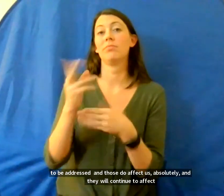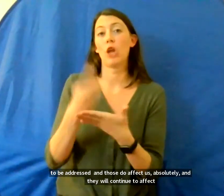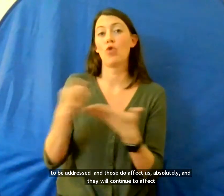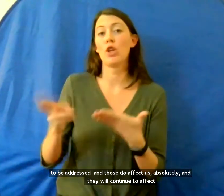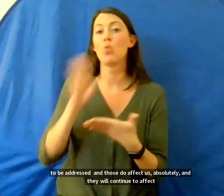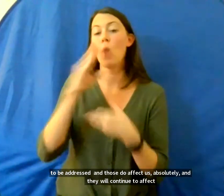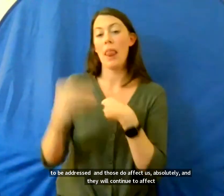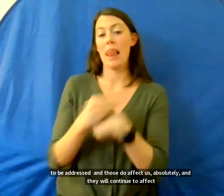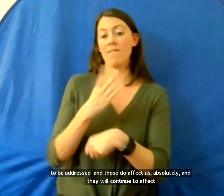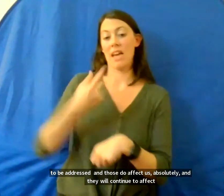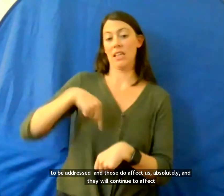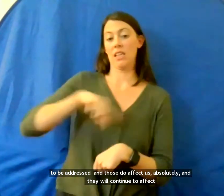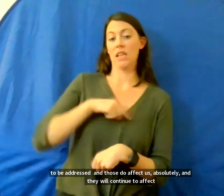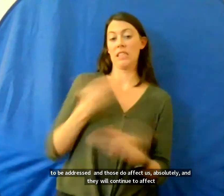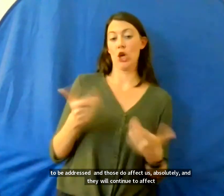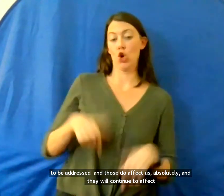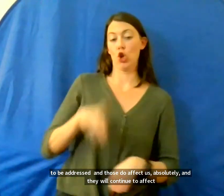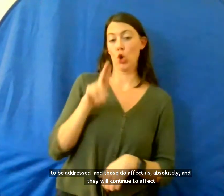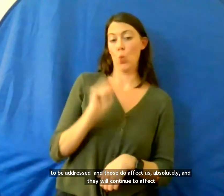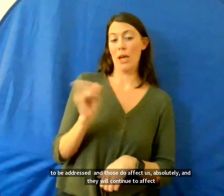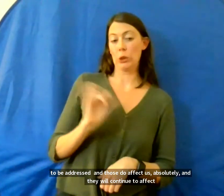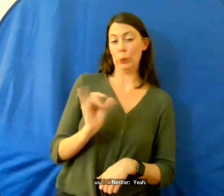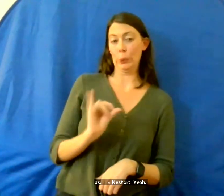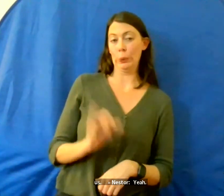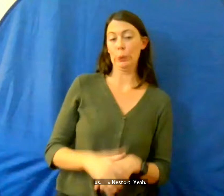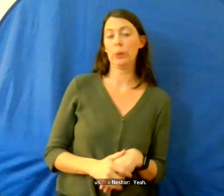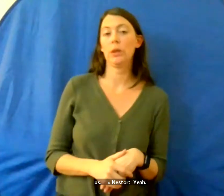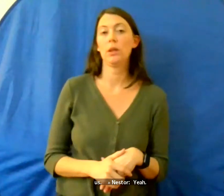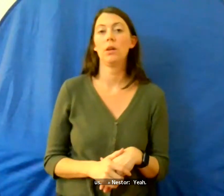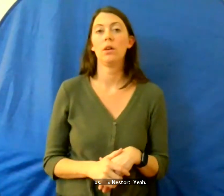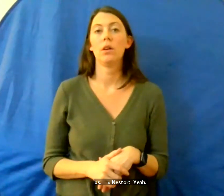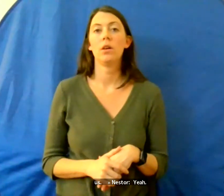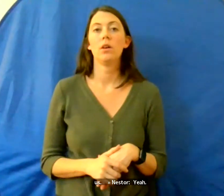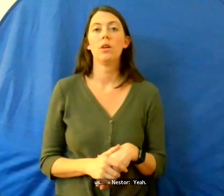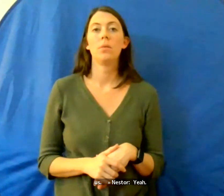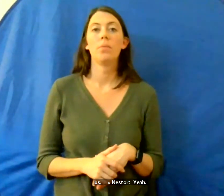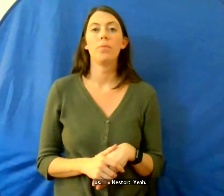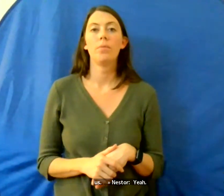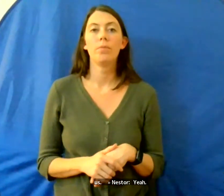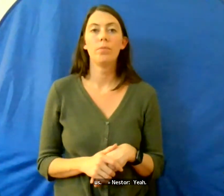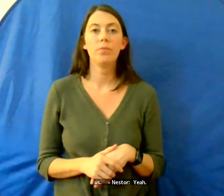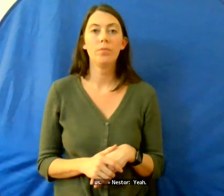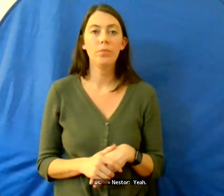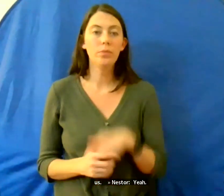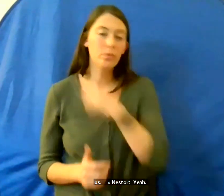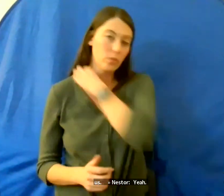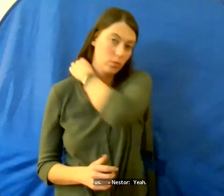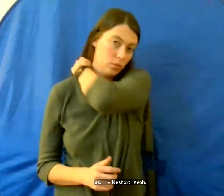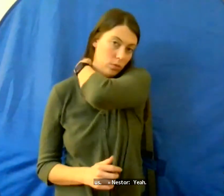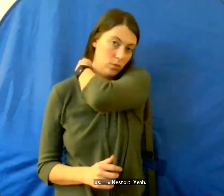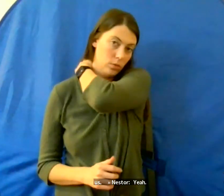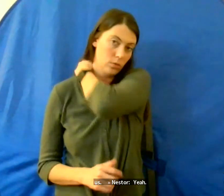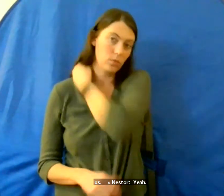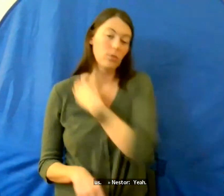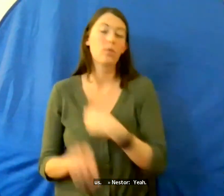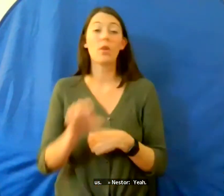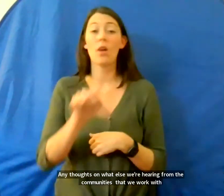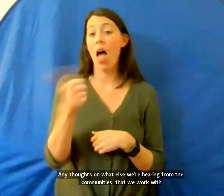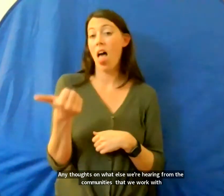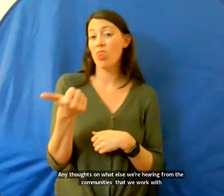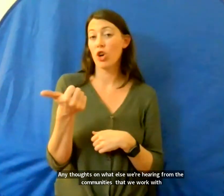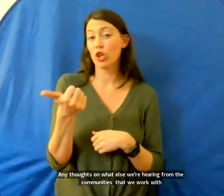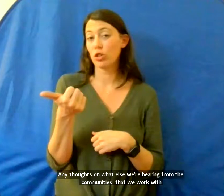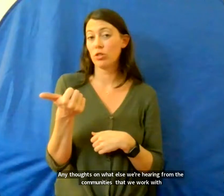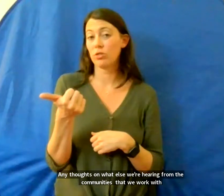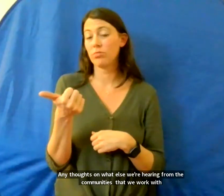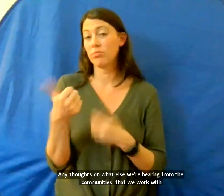Yeah. Any thoughts on what else we're hearing from the communities that we work with, what